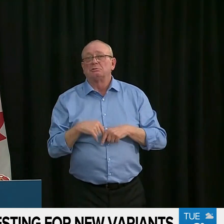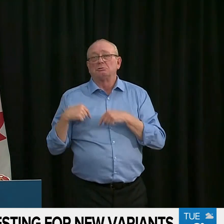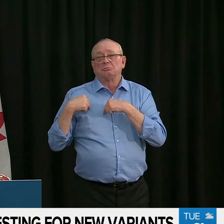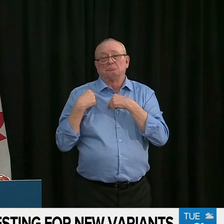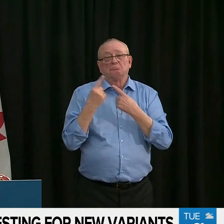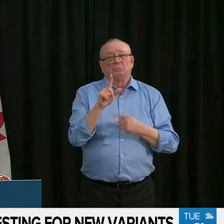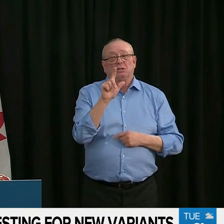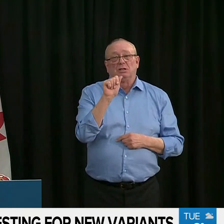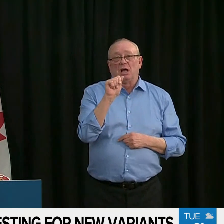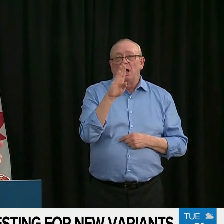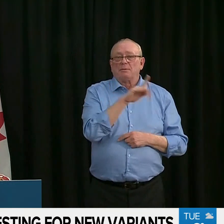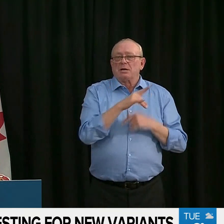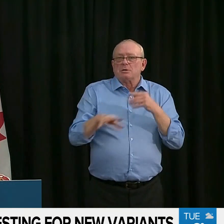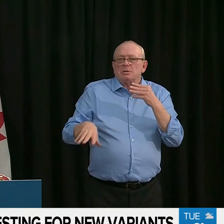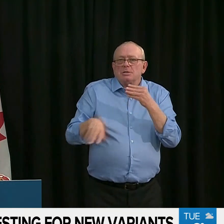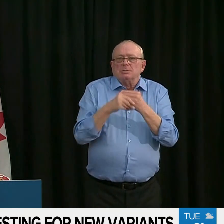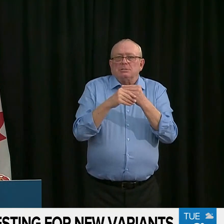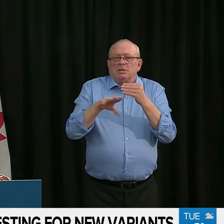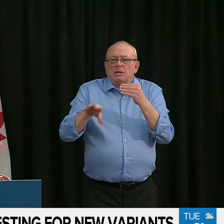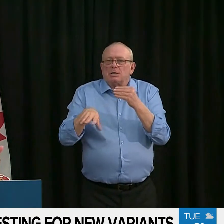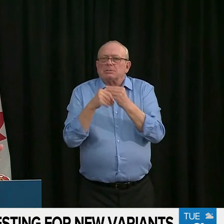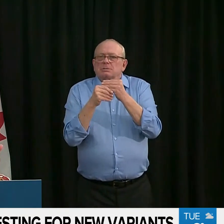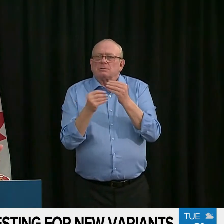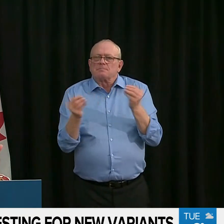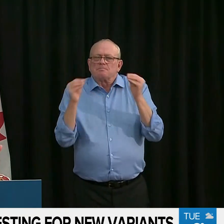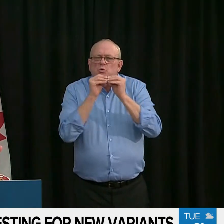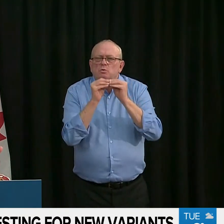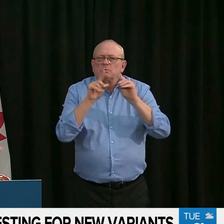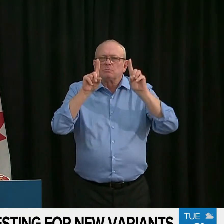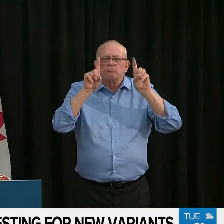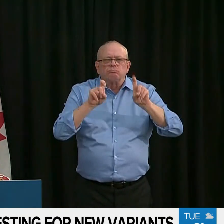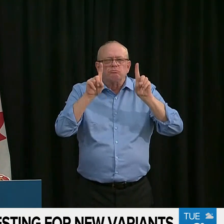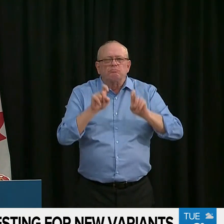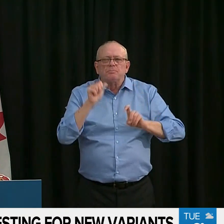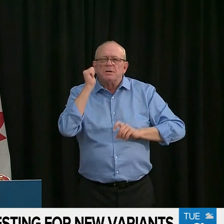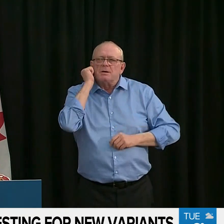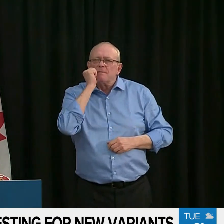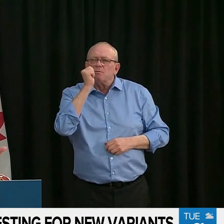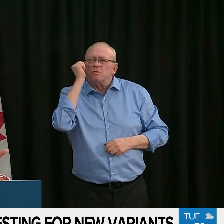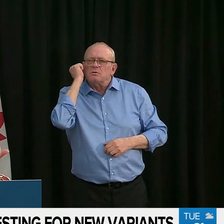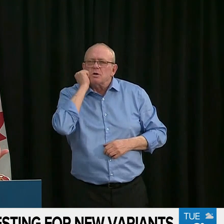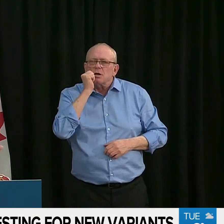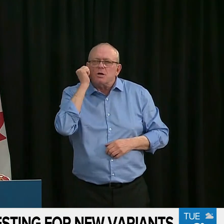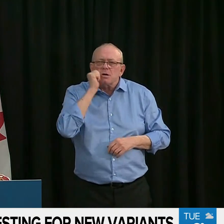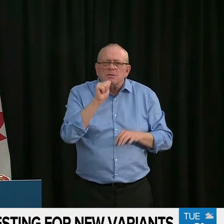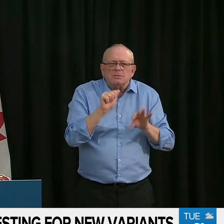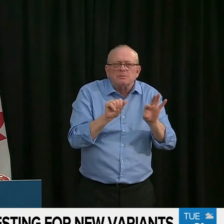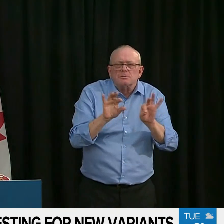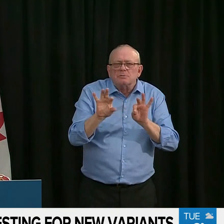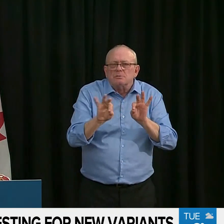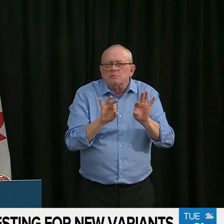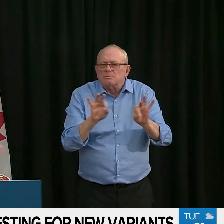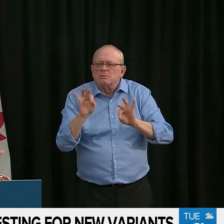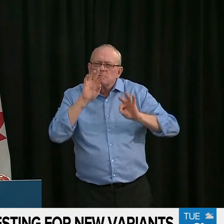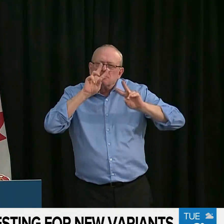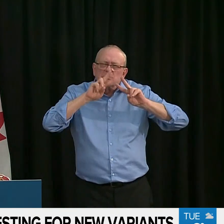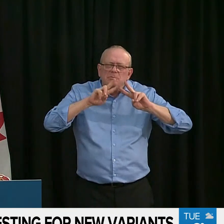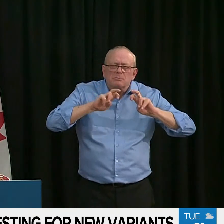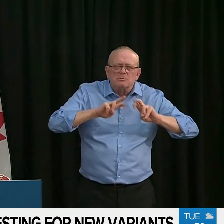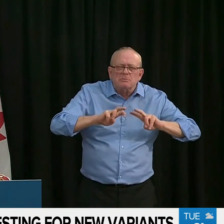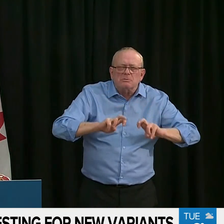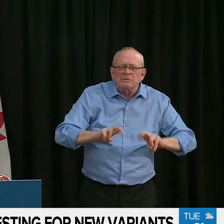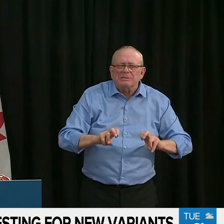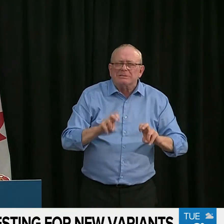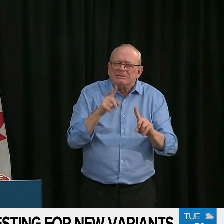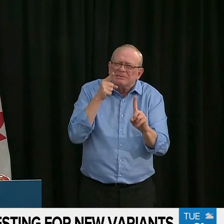tests every day that specifically look for a couple of key mutations that are common to the to the variants identified in South Africa and